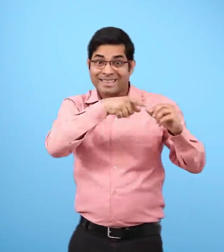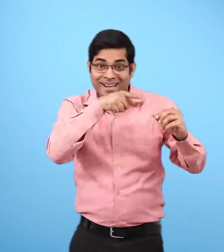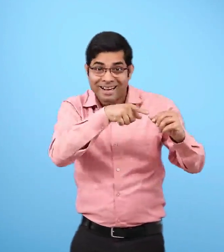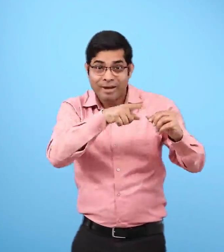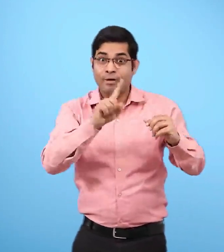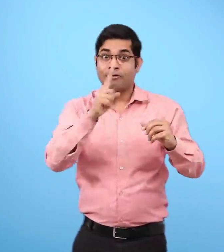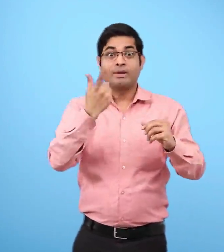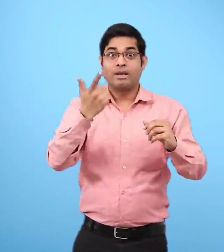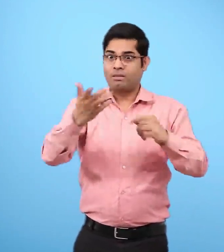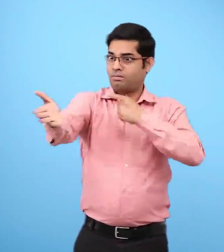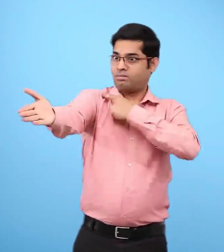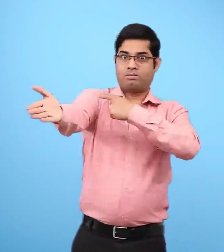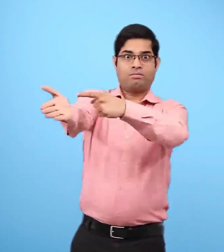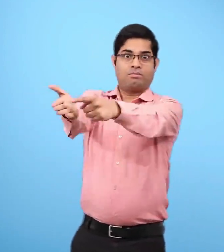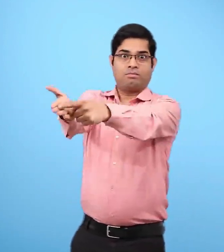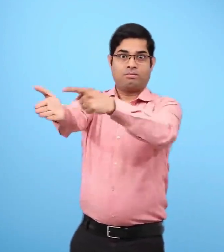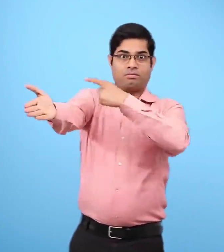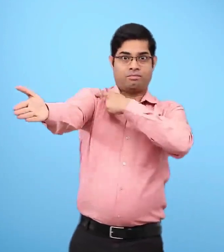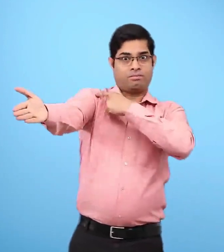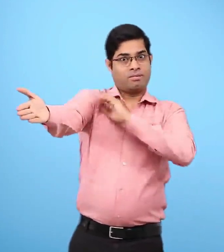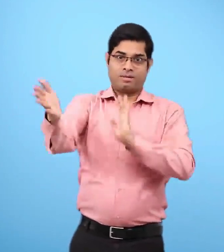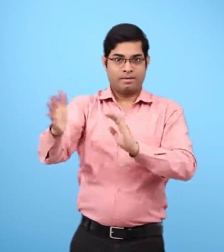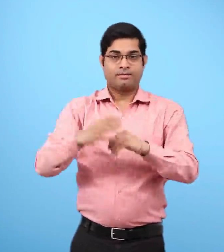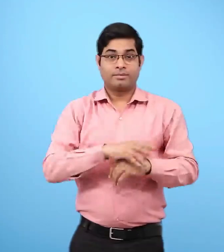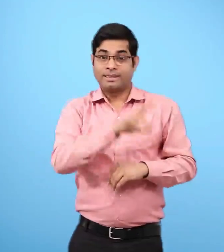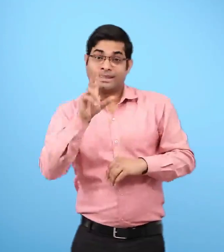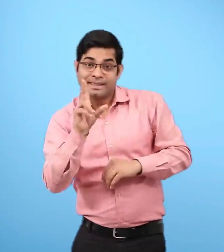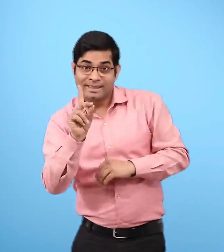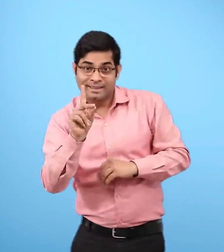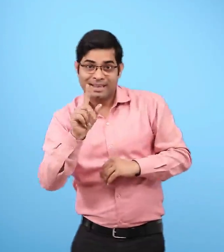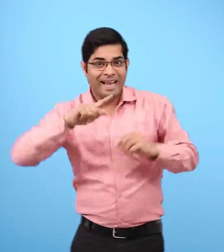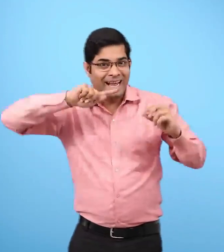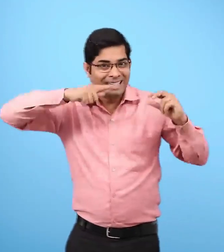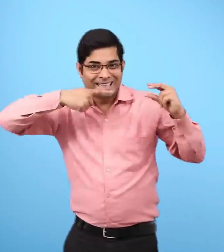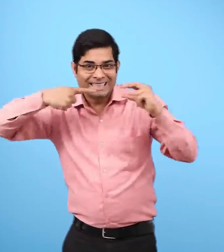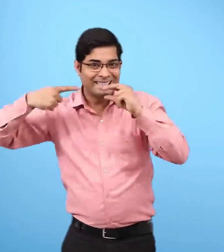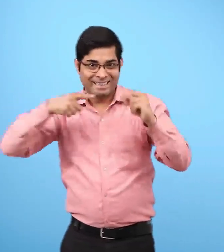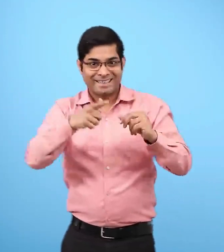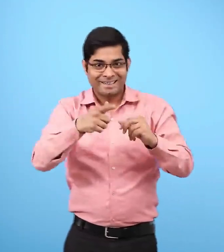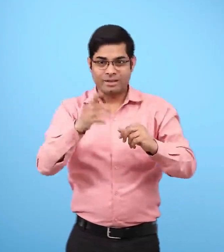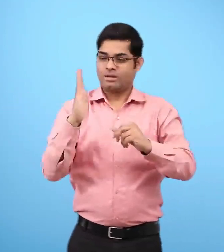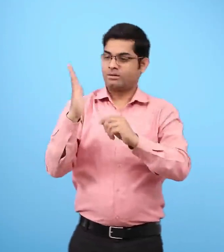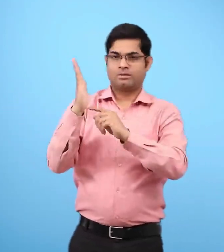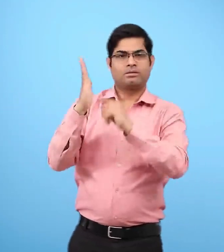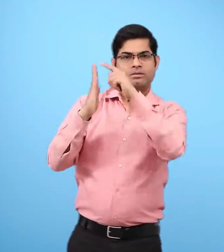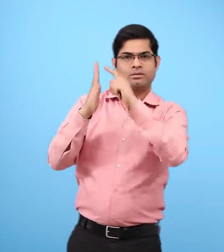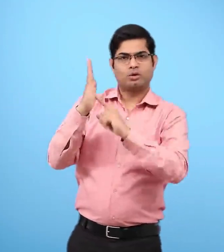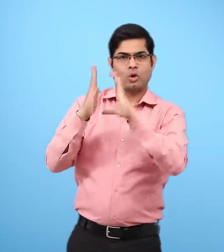Corn cob 1 is as long as your arm. Corn cob 2 is as